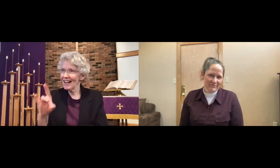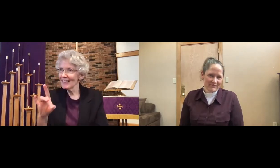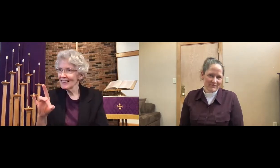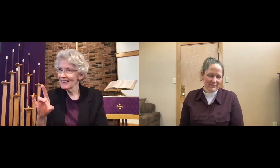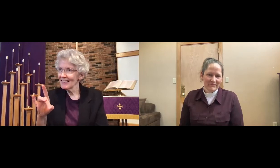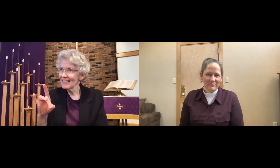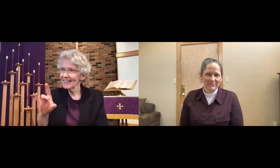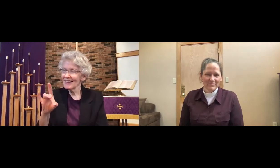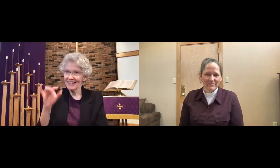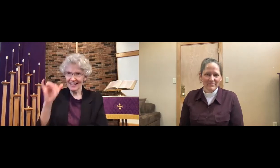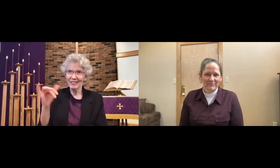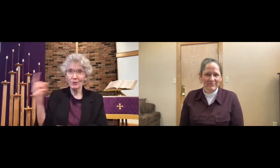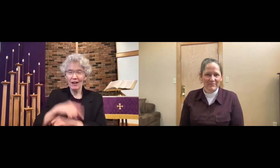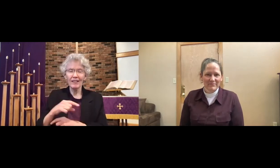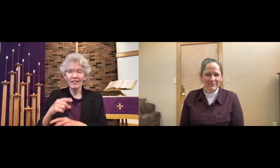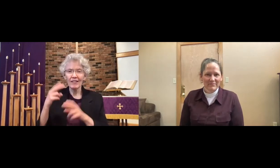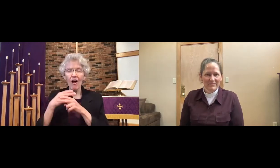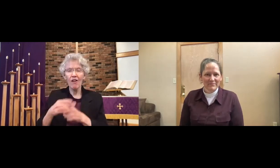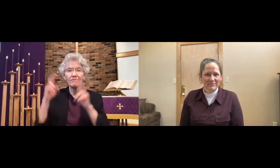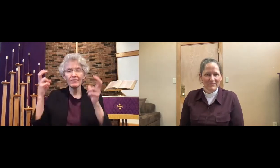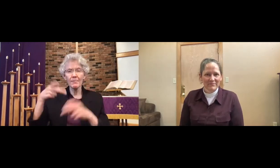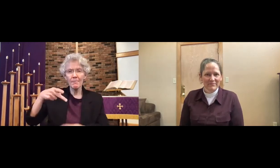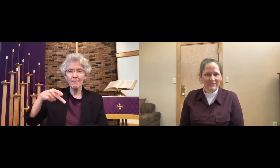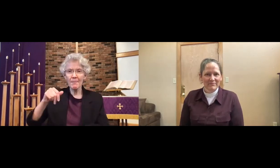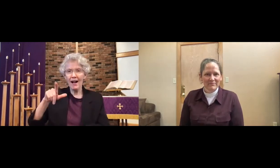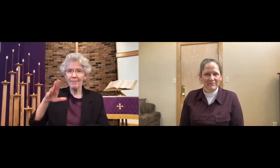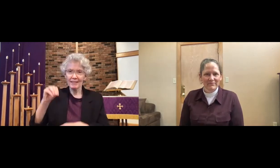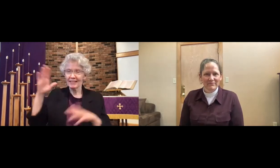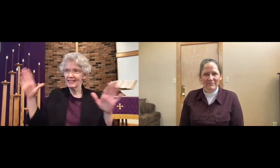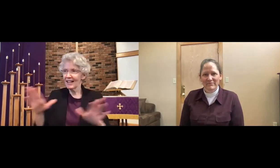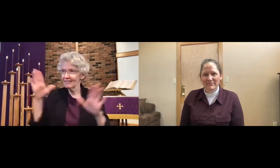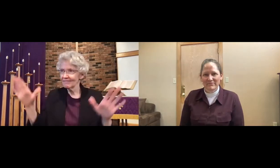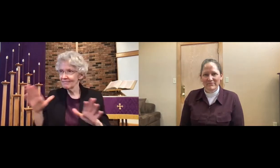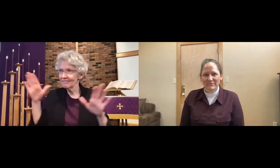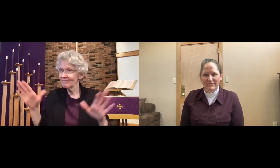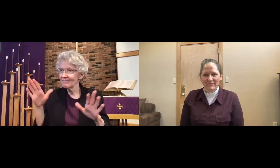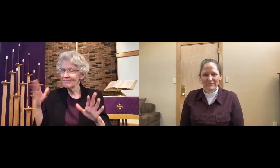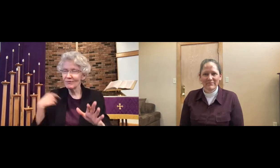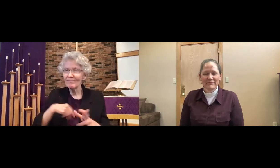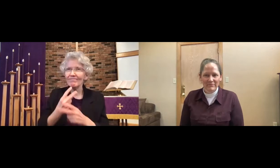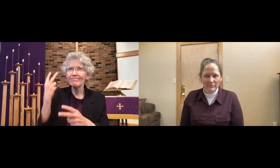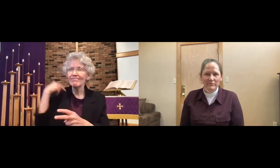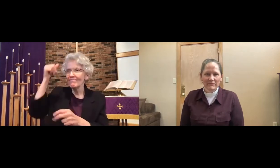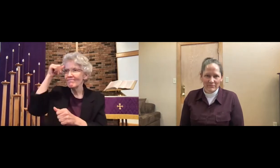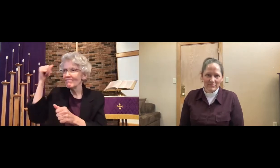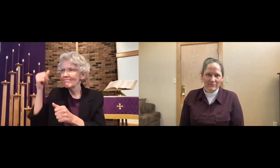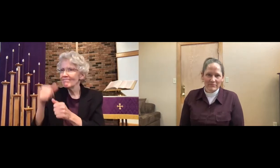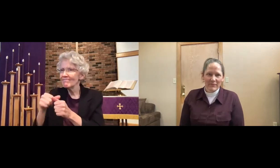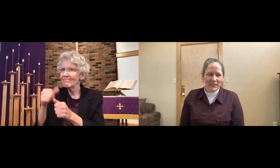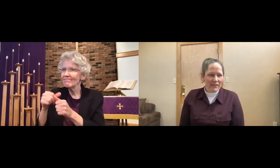Today is Sunday, March 28th, and today is Palm Sunday.